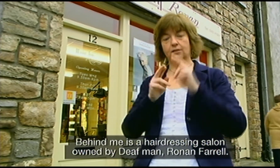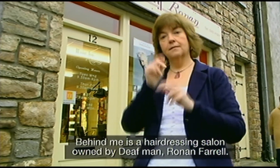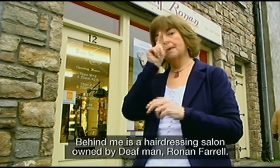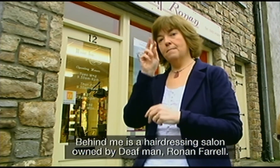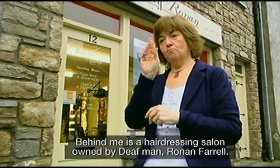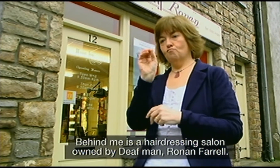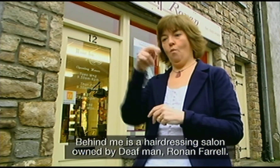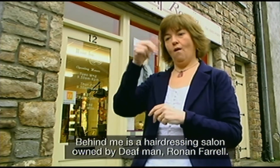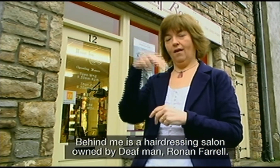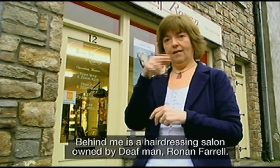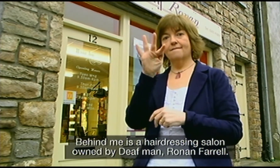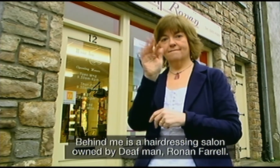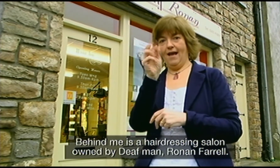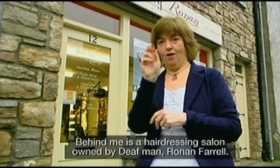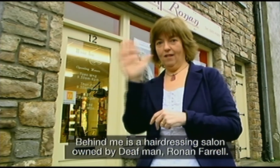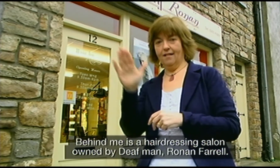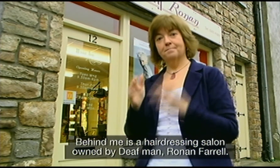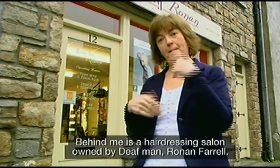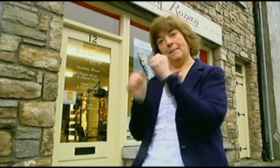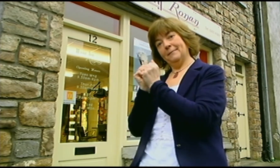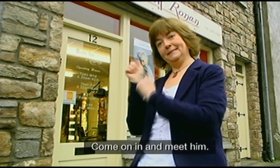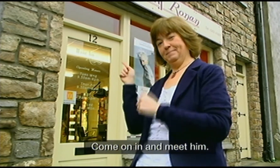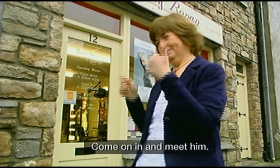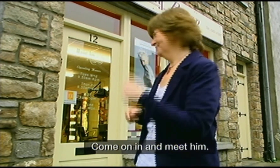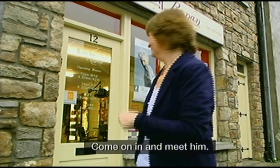man Ronan Farrell. Come on in and meet him.